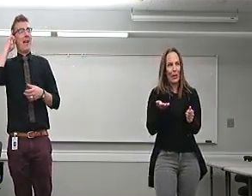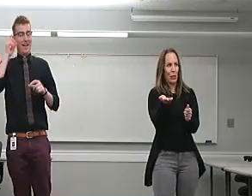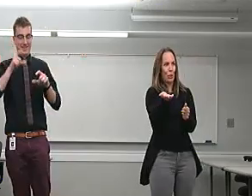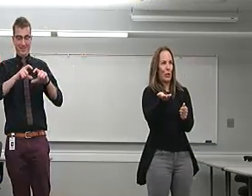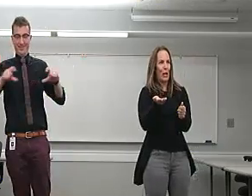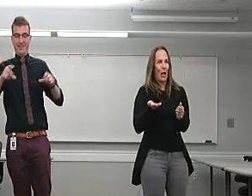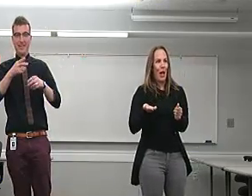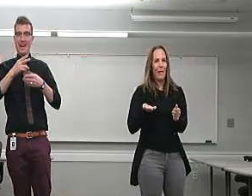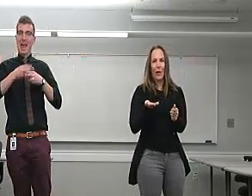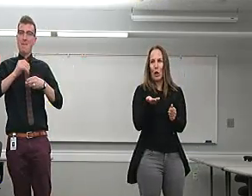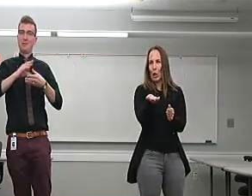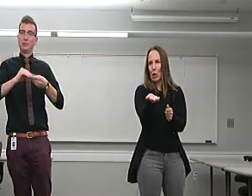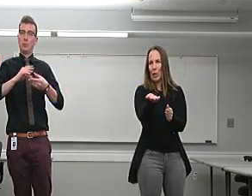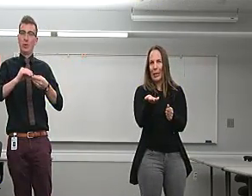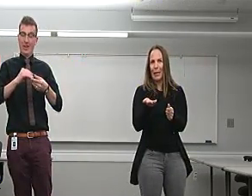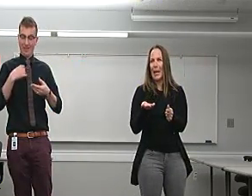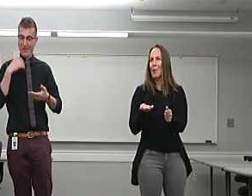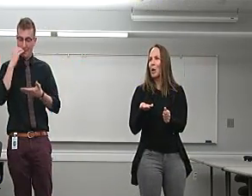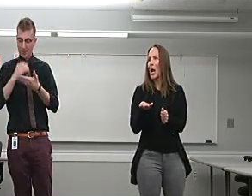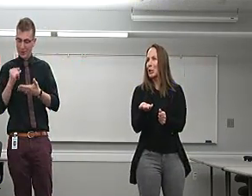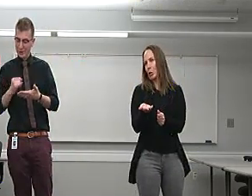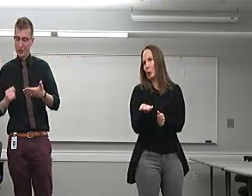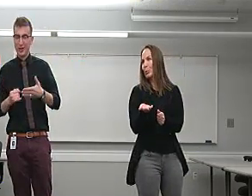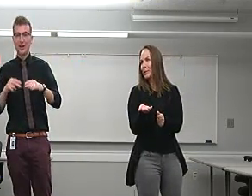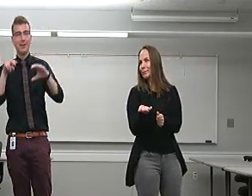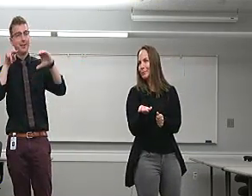of a girl in an MRI tube,